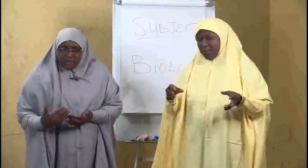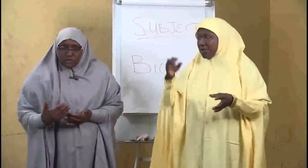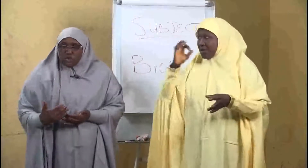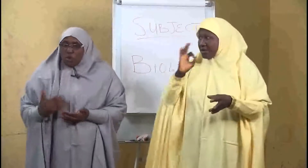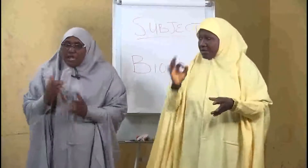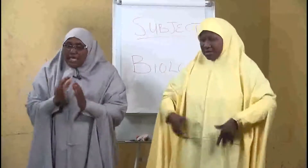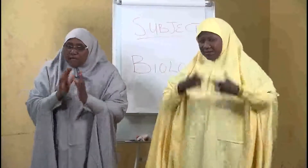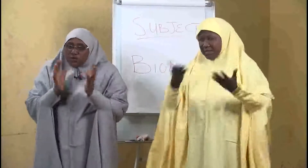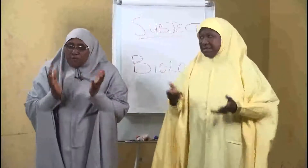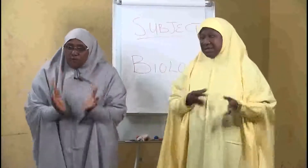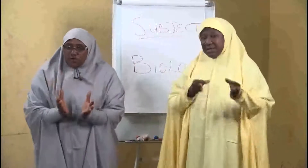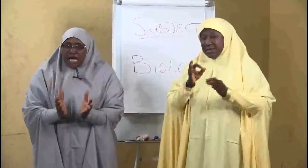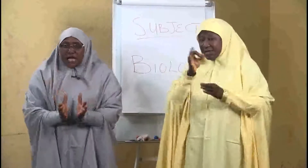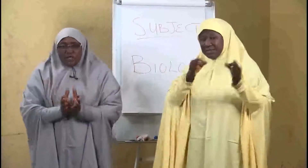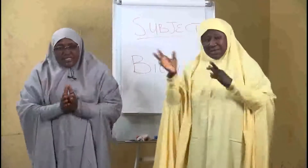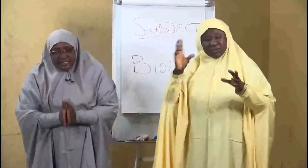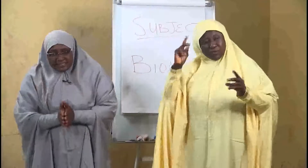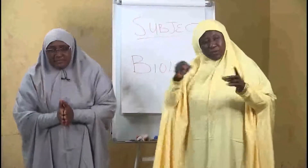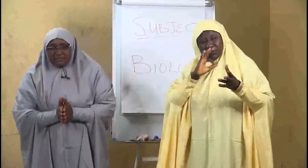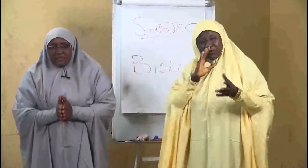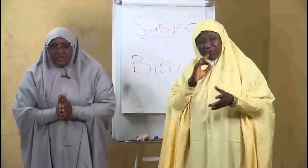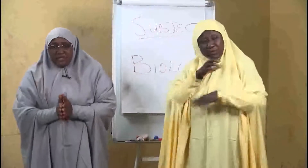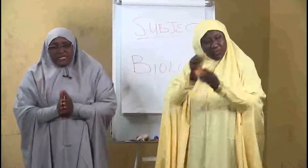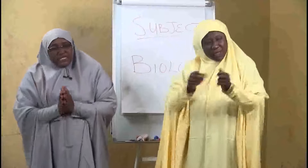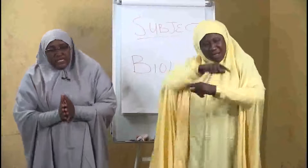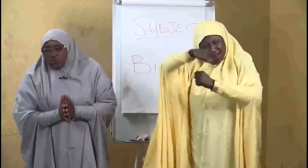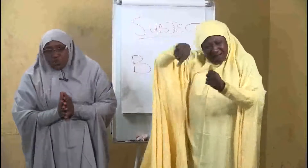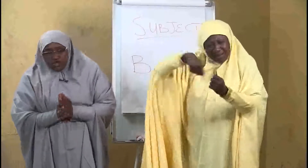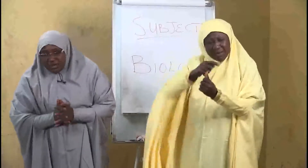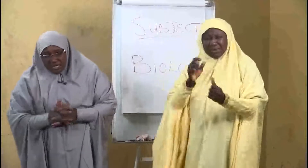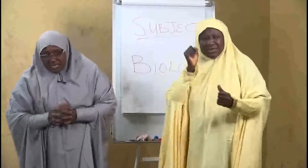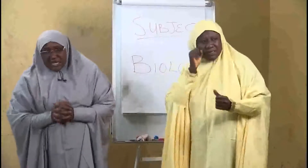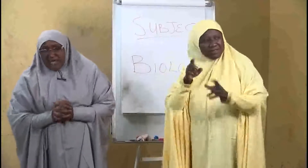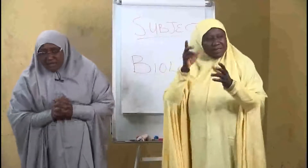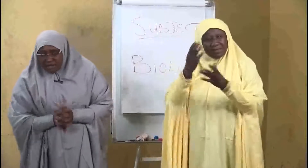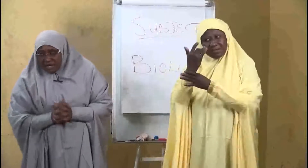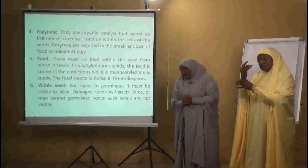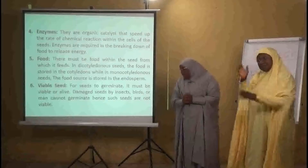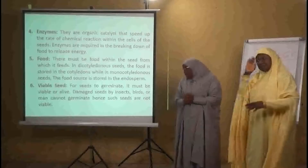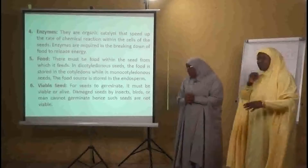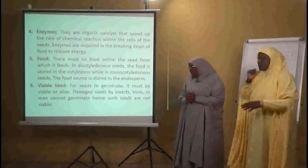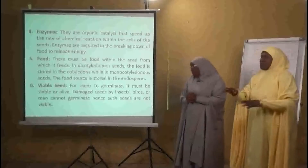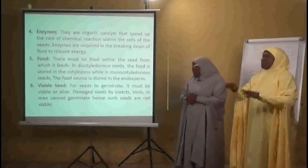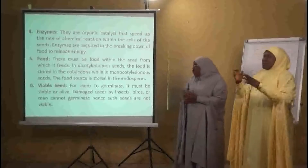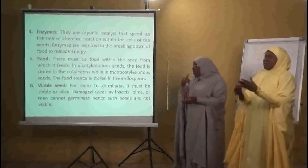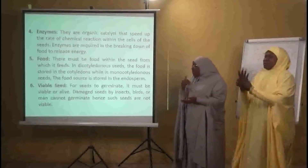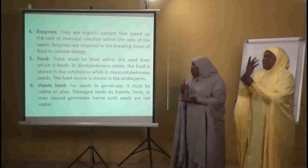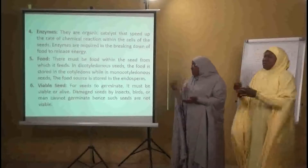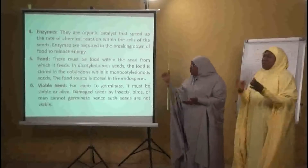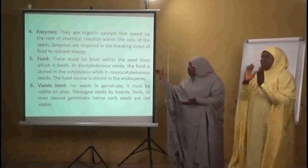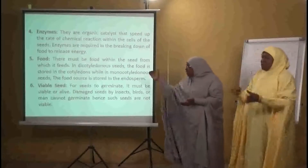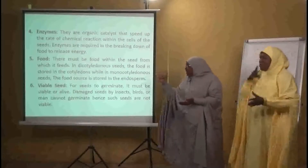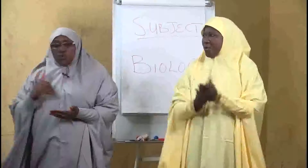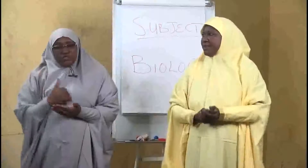nutrients. So when there is no food around the seed will not germinate properly. So food